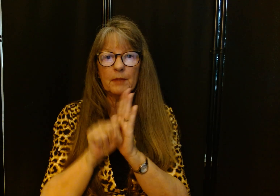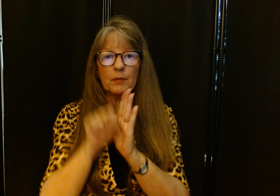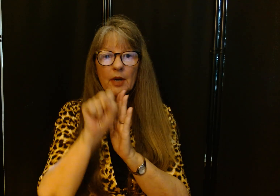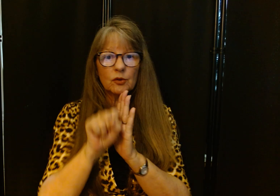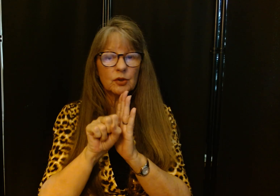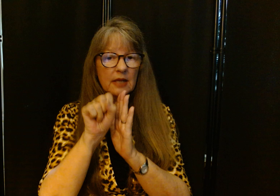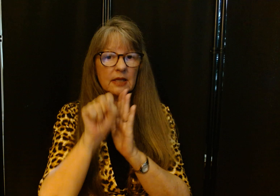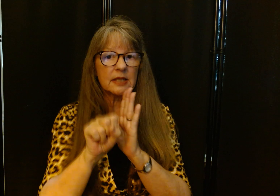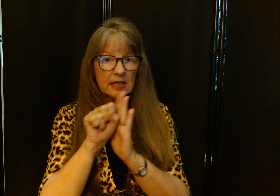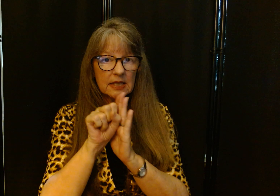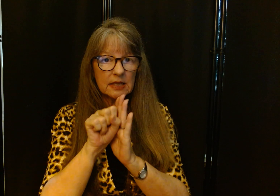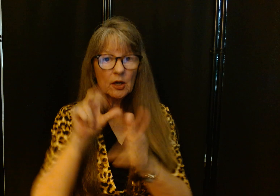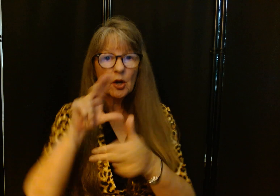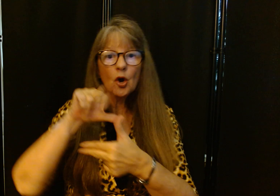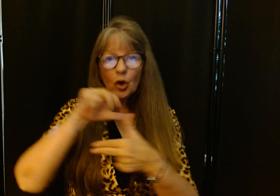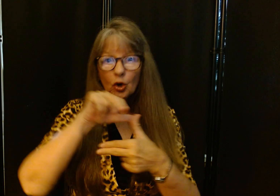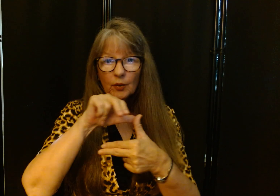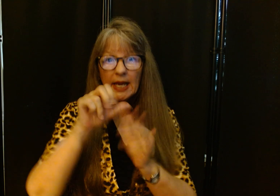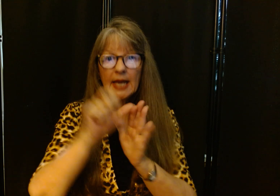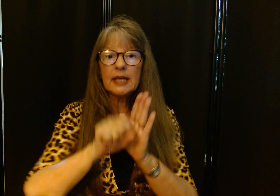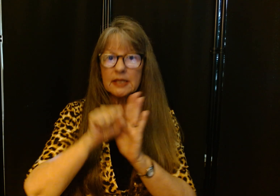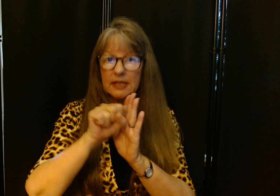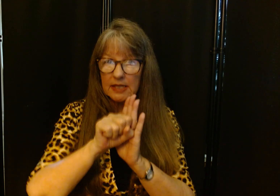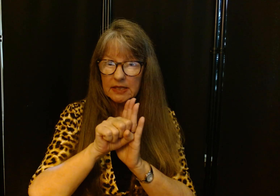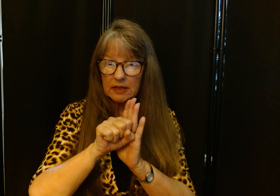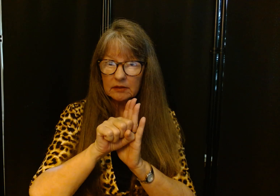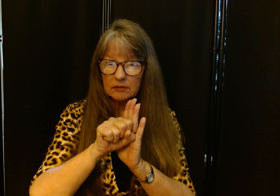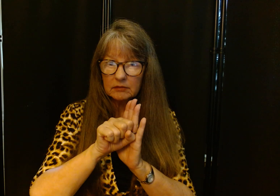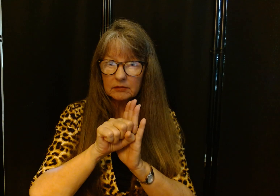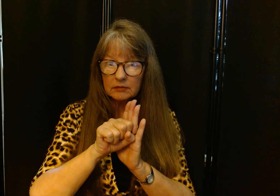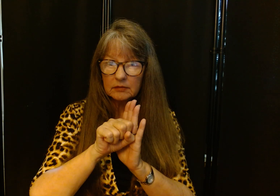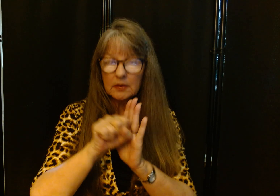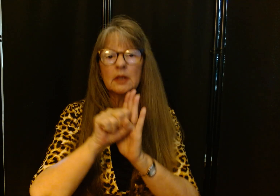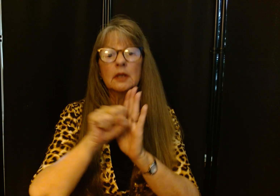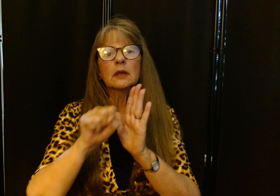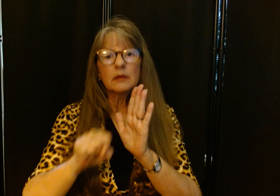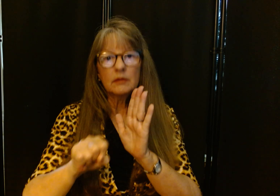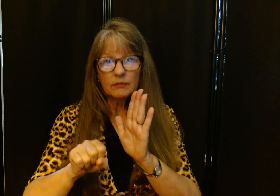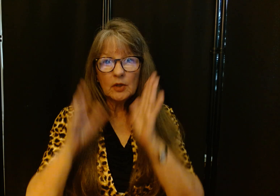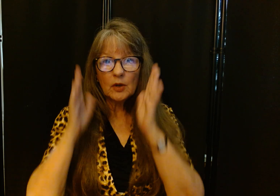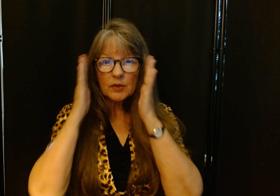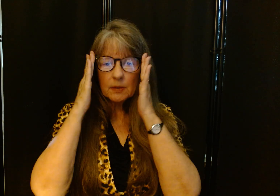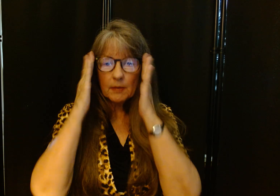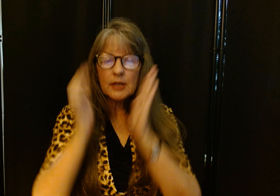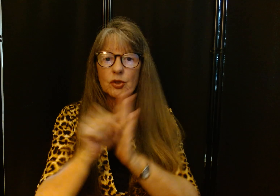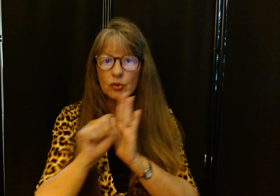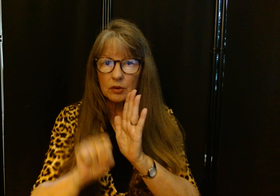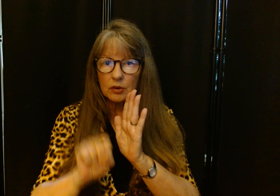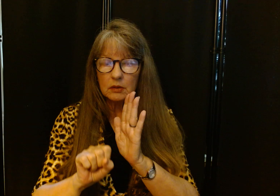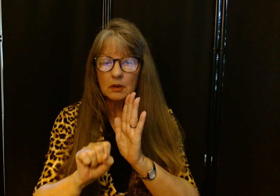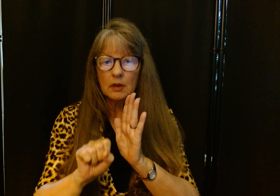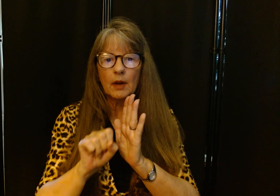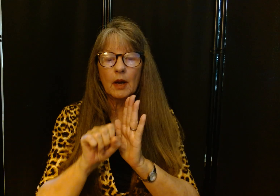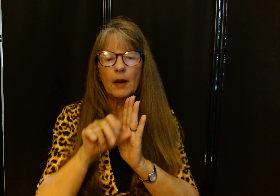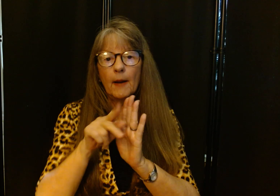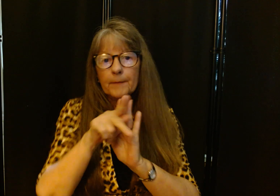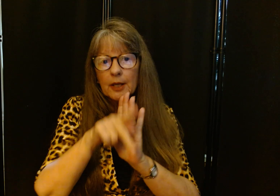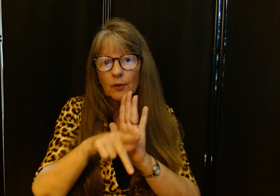would understand that season, hurricane season. You know, a semester, a period